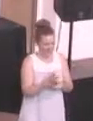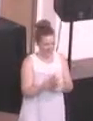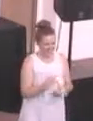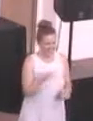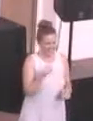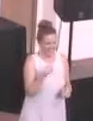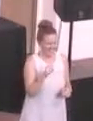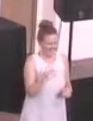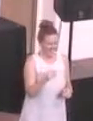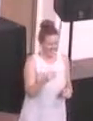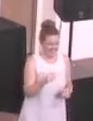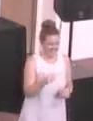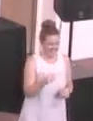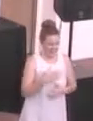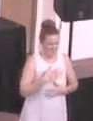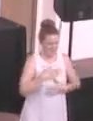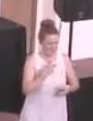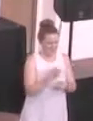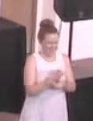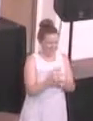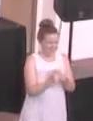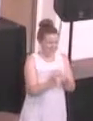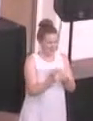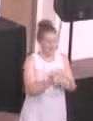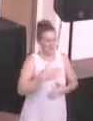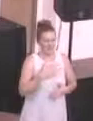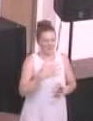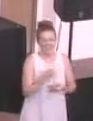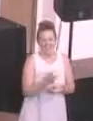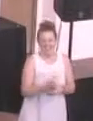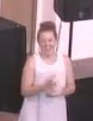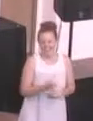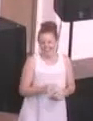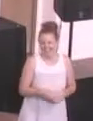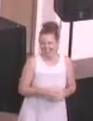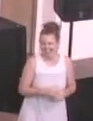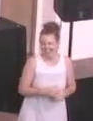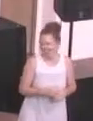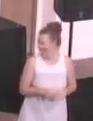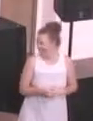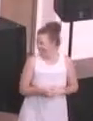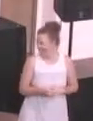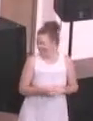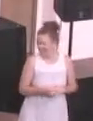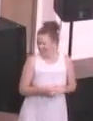Yeah. There's one in every crowd, and now there's at least two. Oh, my gosh.